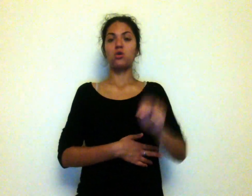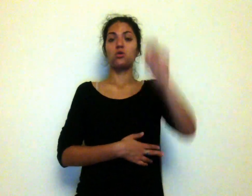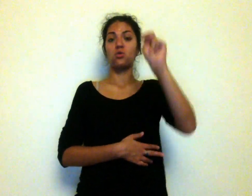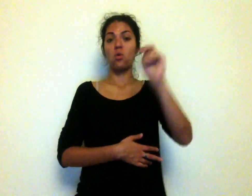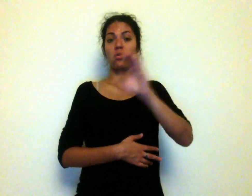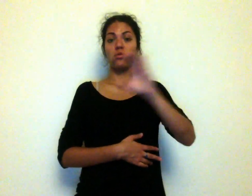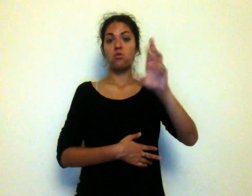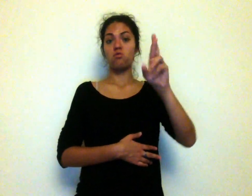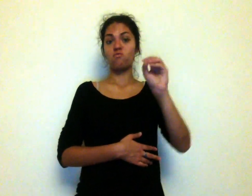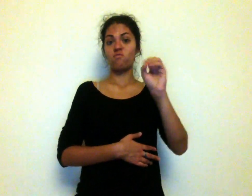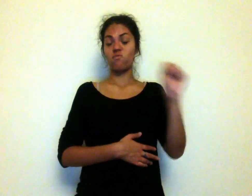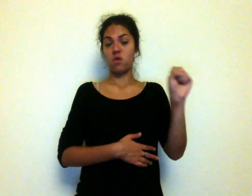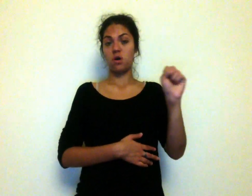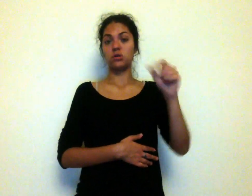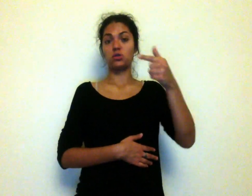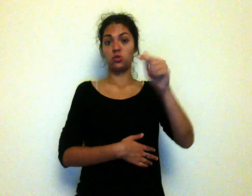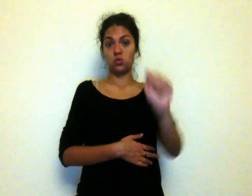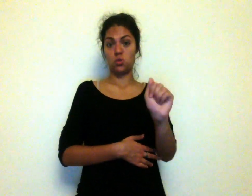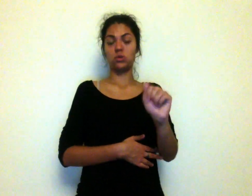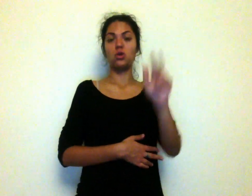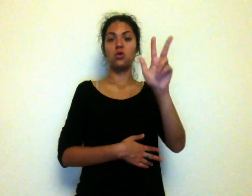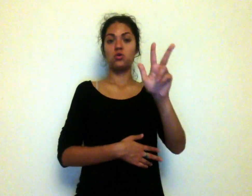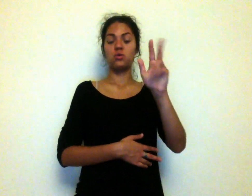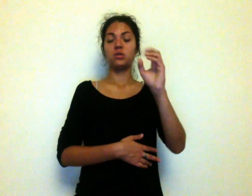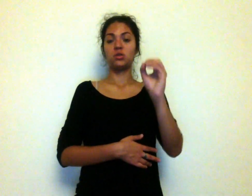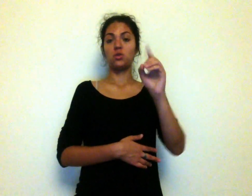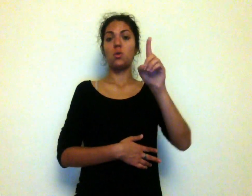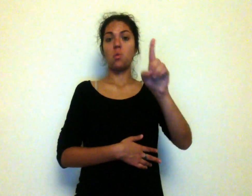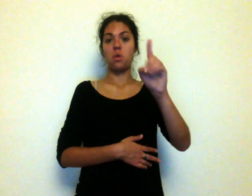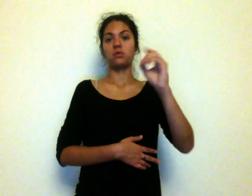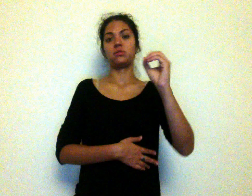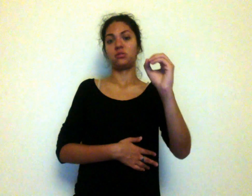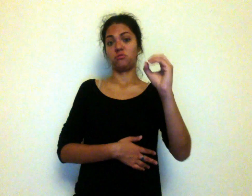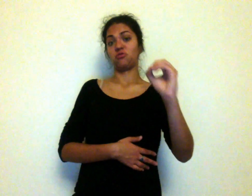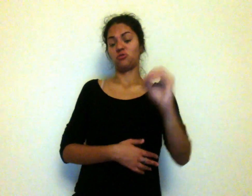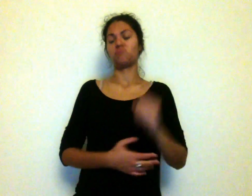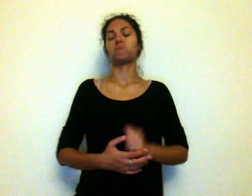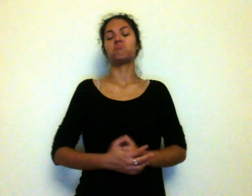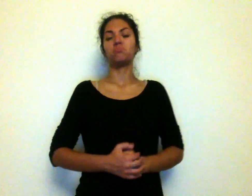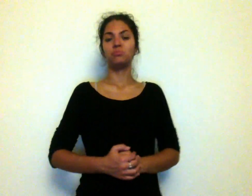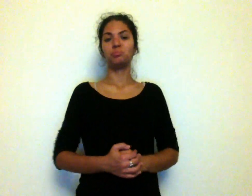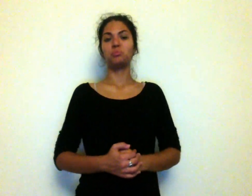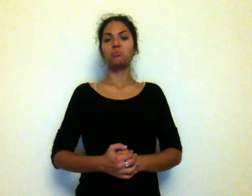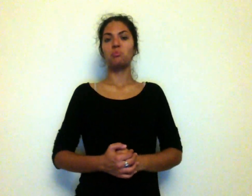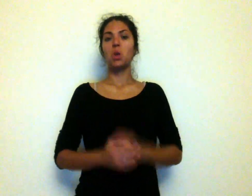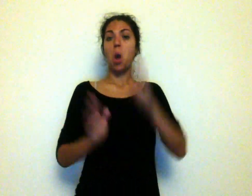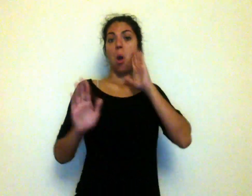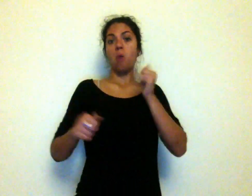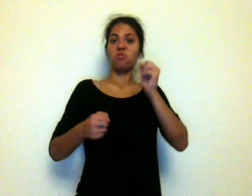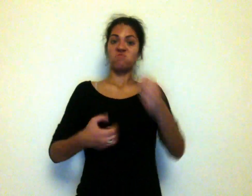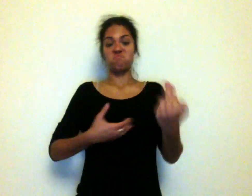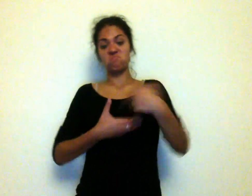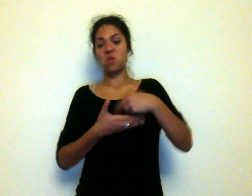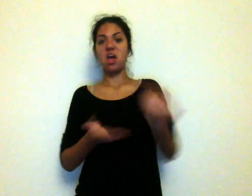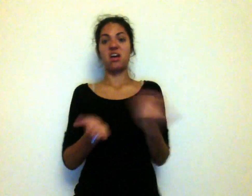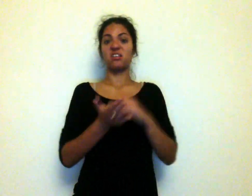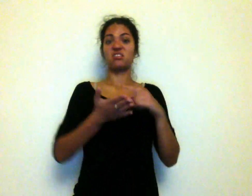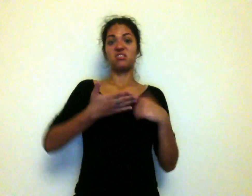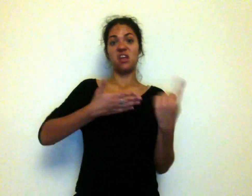921939, Norcross, Georgia, 30010. I hope you can join us next week as Ravi discusses why Hinduism appeals